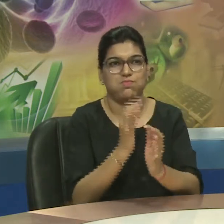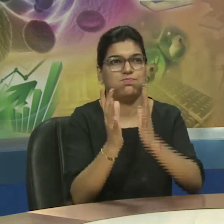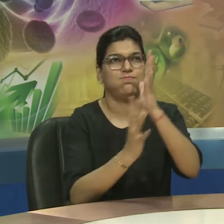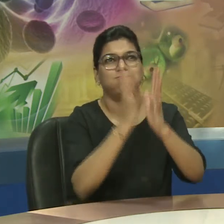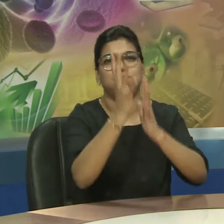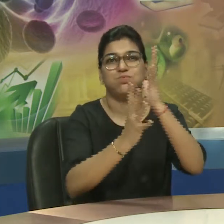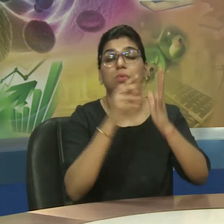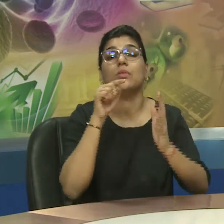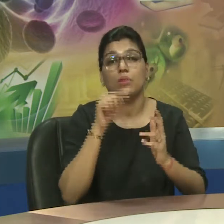insure